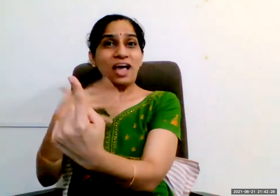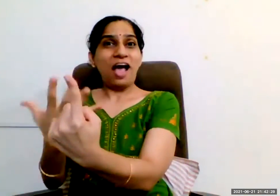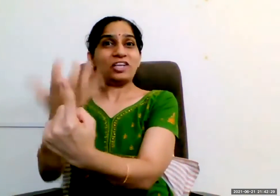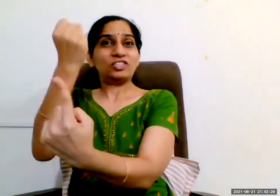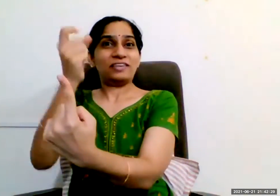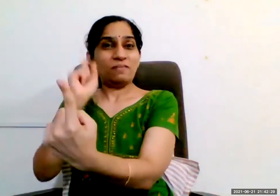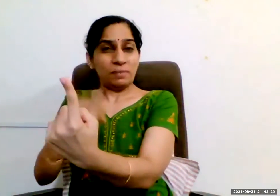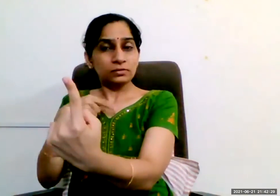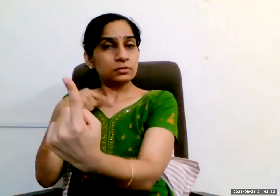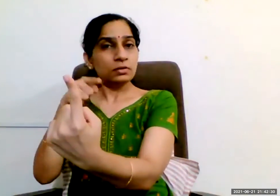religion,